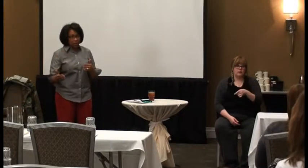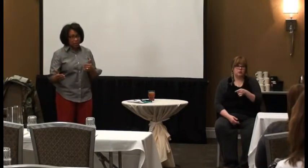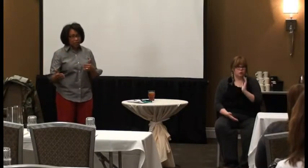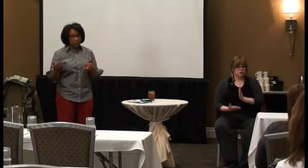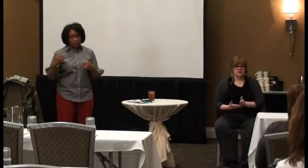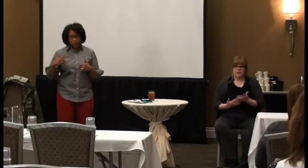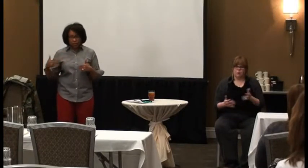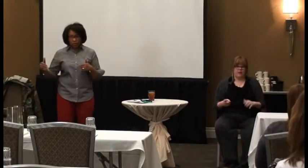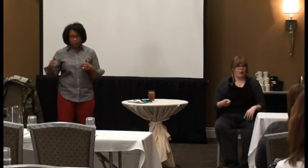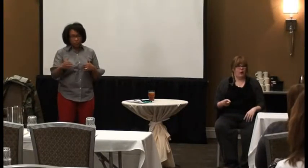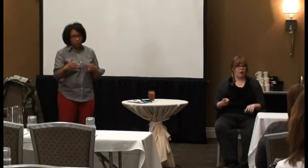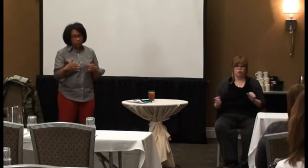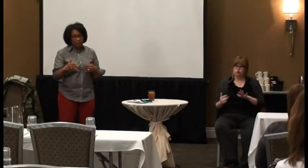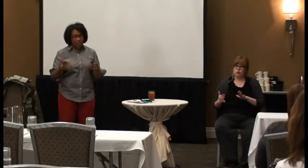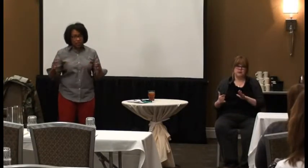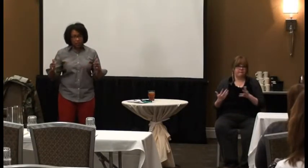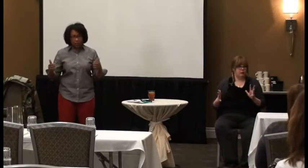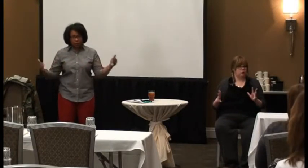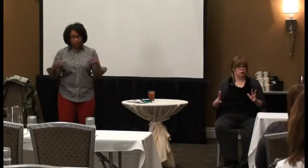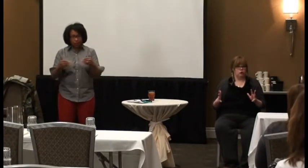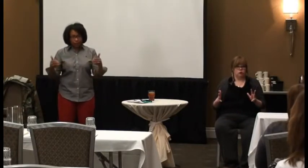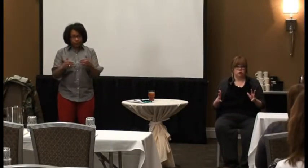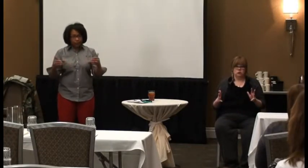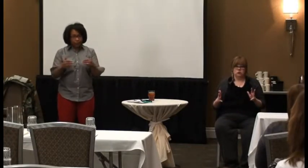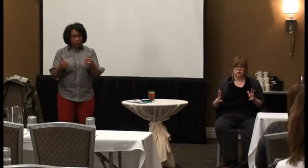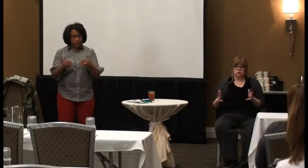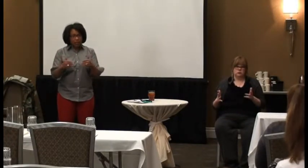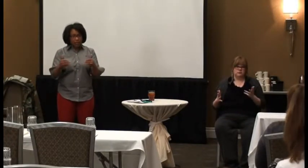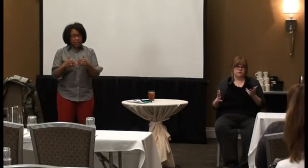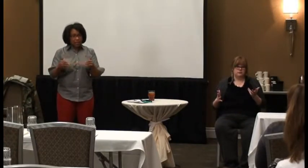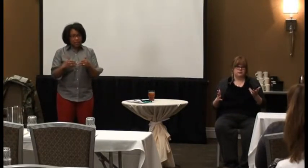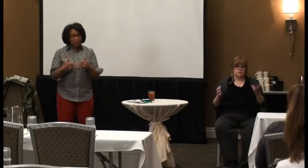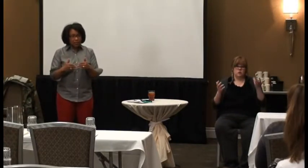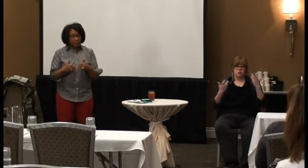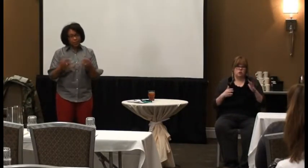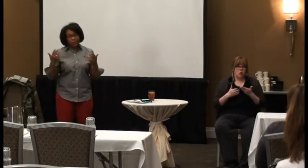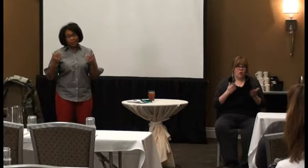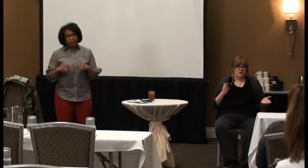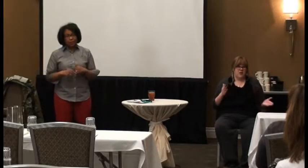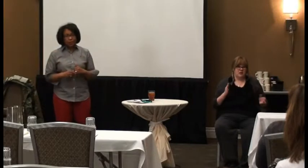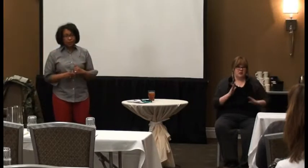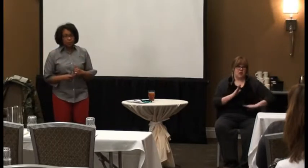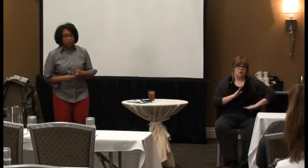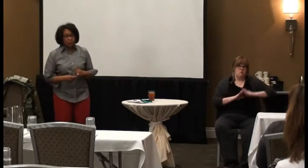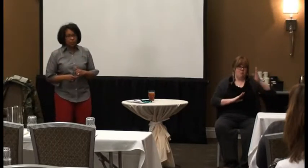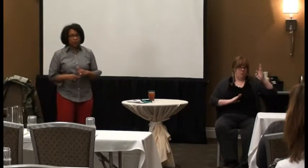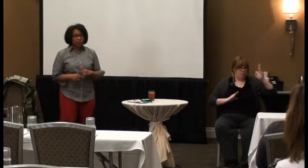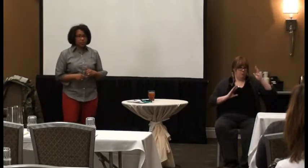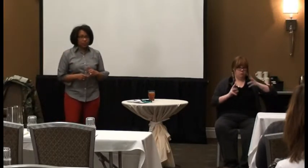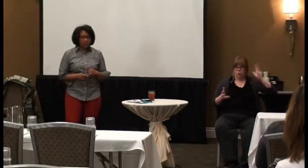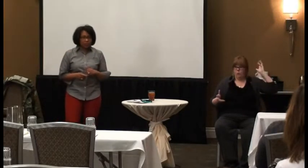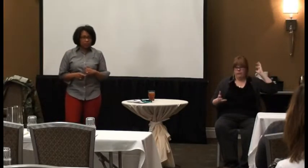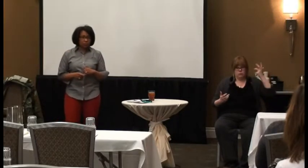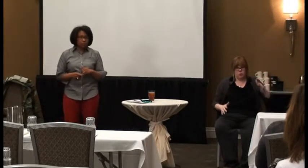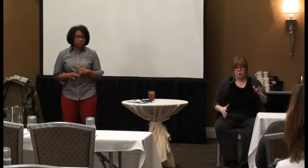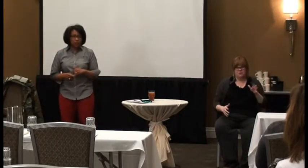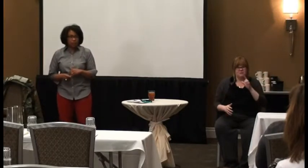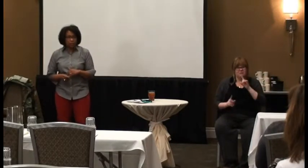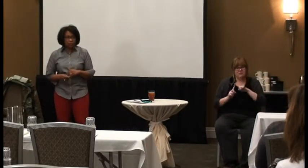of address it and to try to do it in a way that you don't escalate things, but there's no perfect